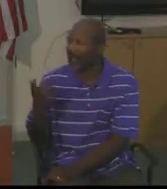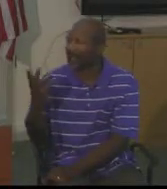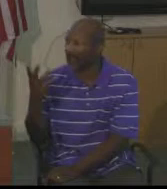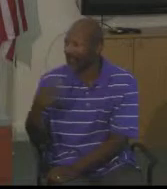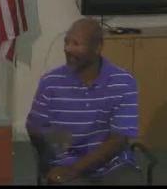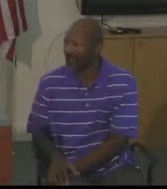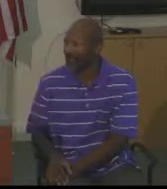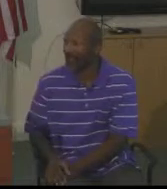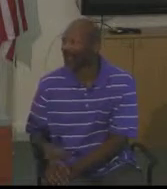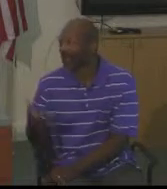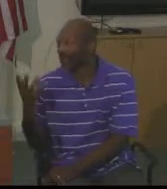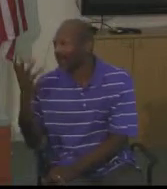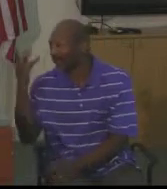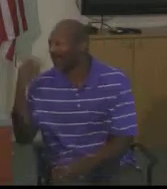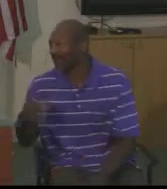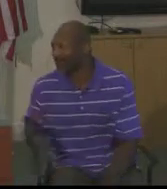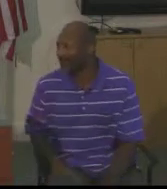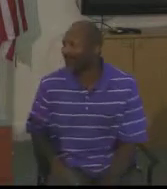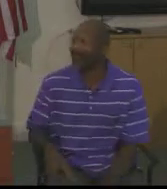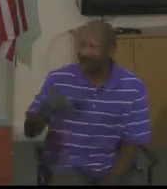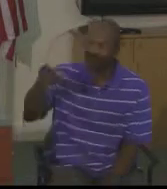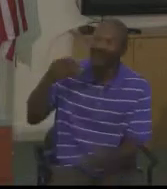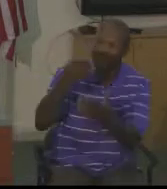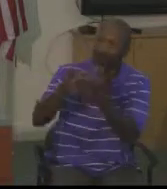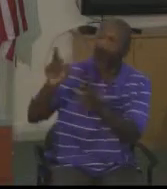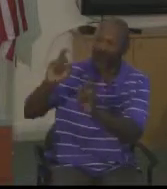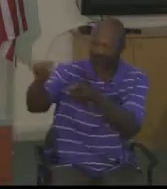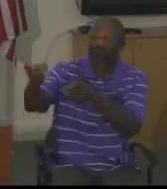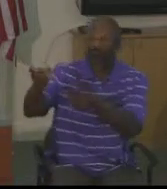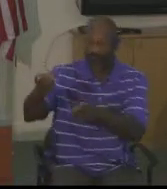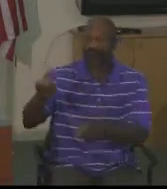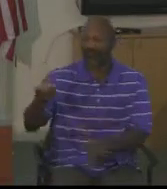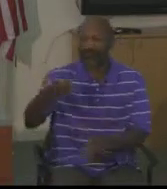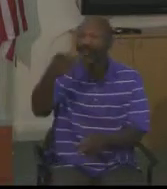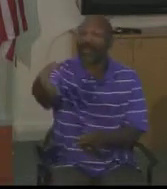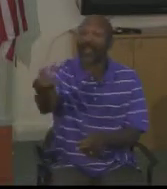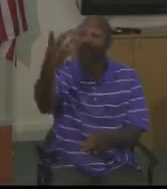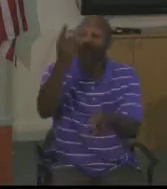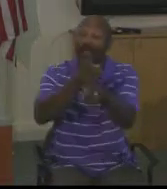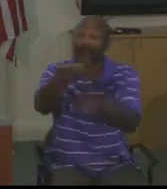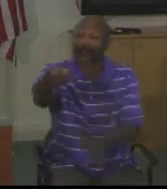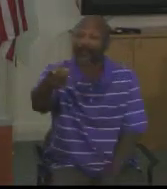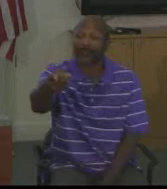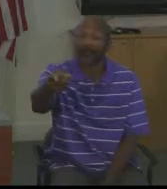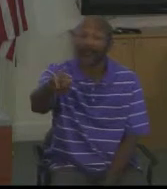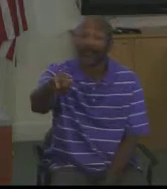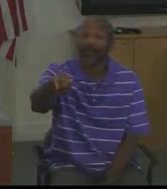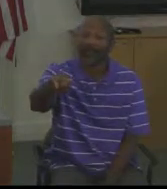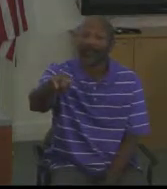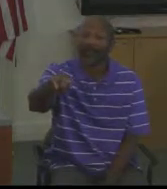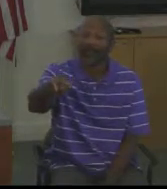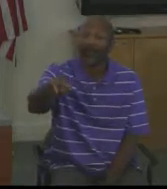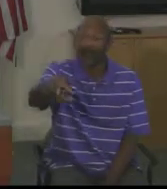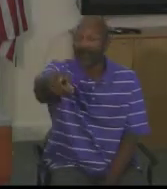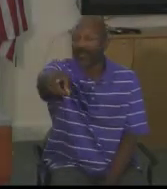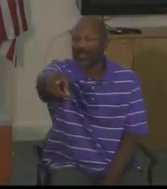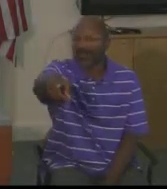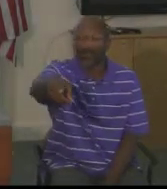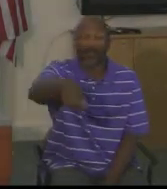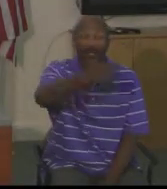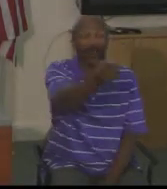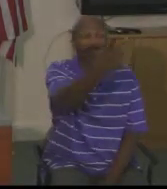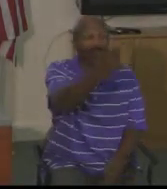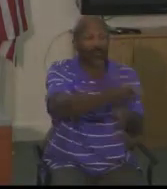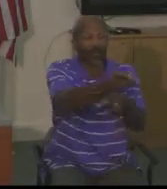I got everything else right except for 43. He's close, so we'll give you credit. He's got it. Okay, this is our number one student. He missed